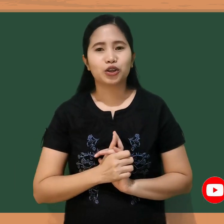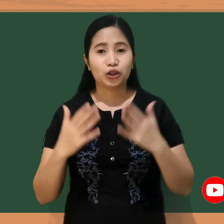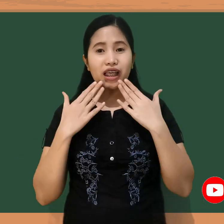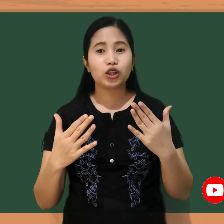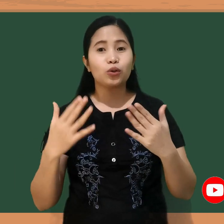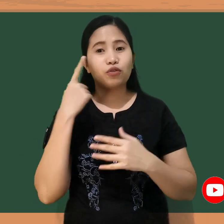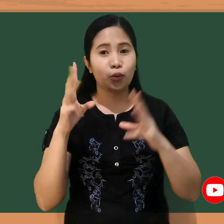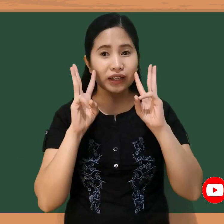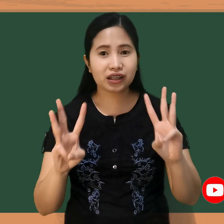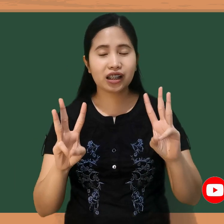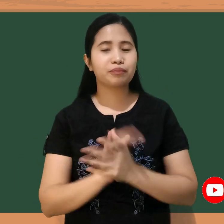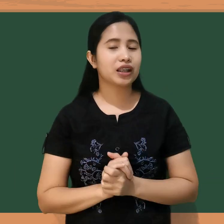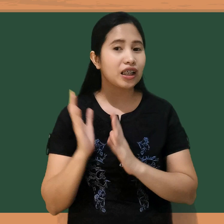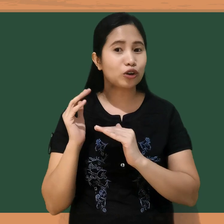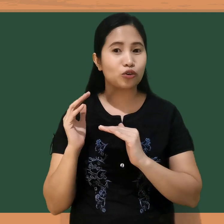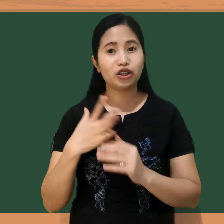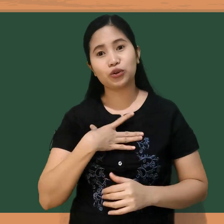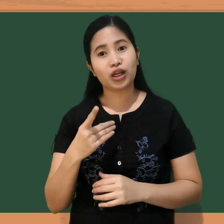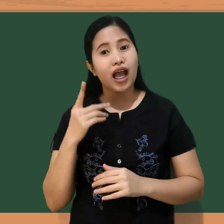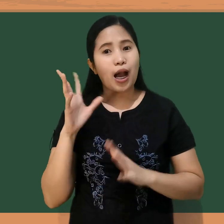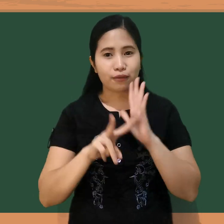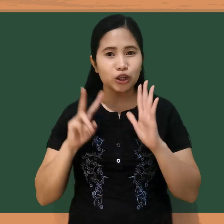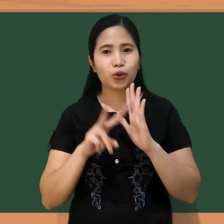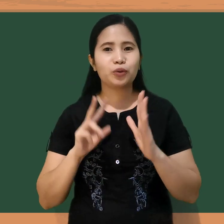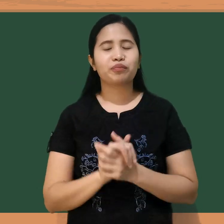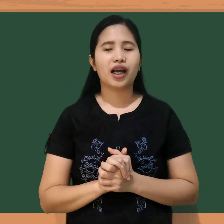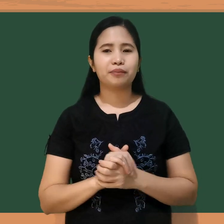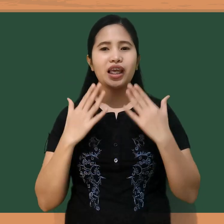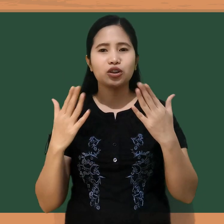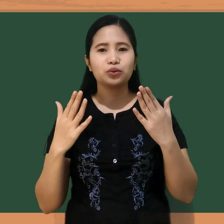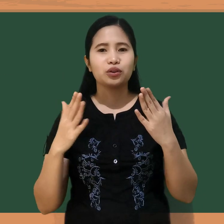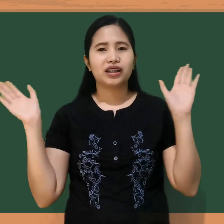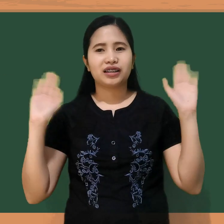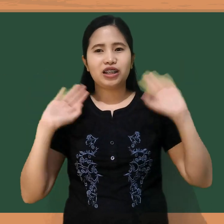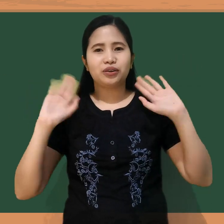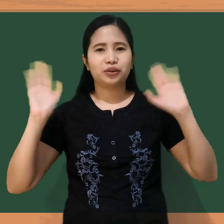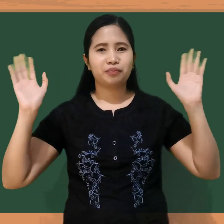So thank you for watching. Sana nagustuhan niyo yung video. Thank you. See you!